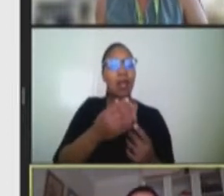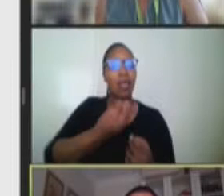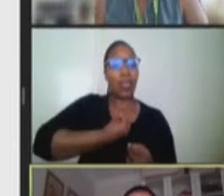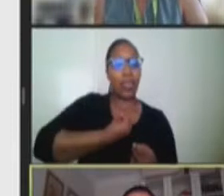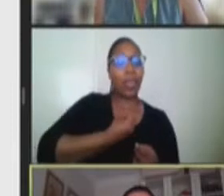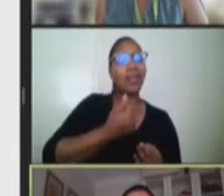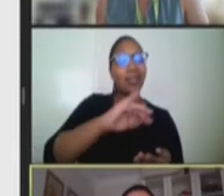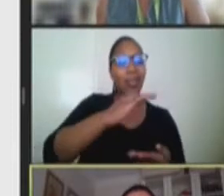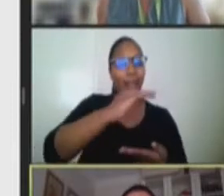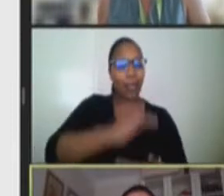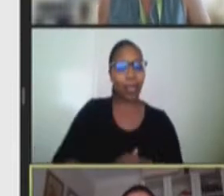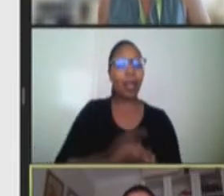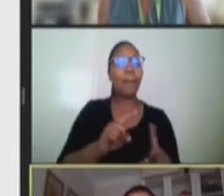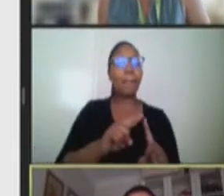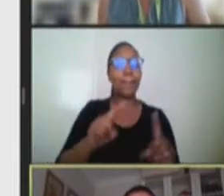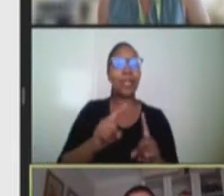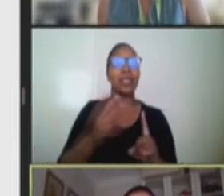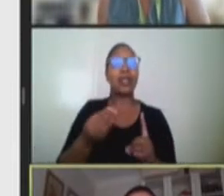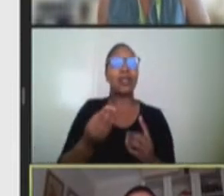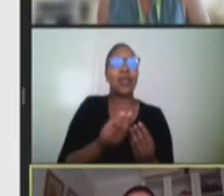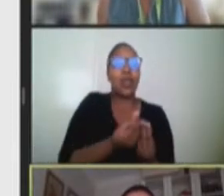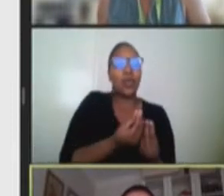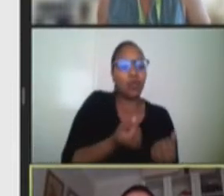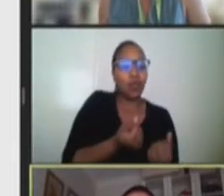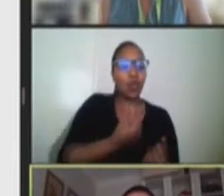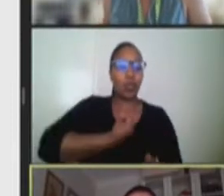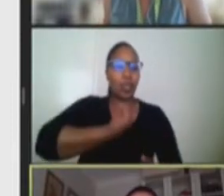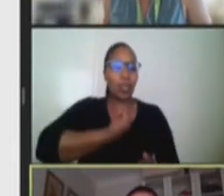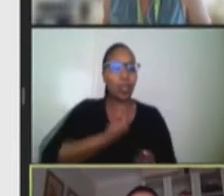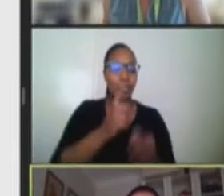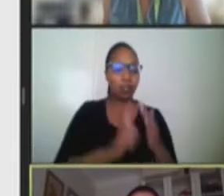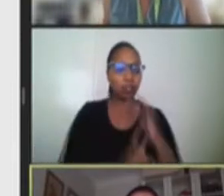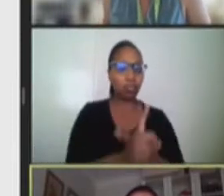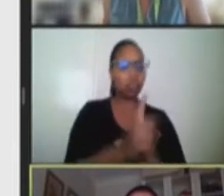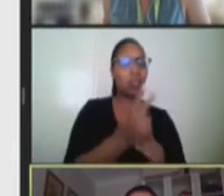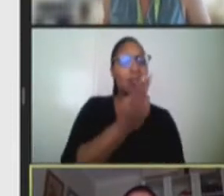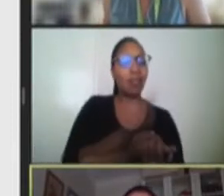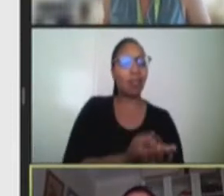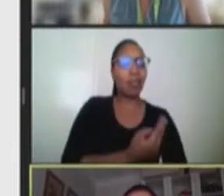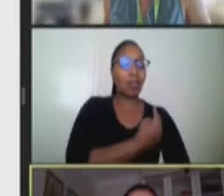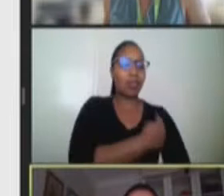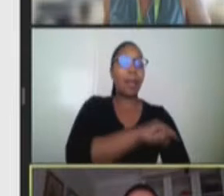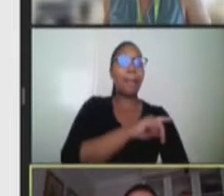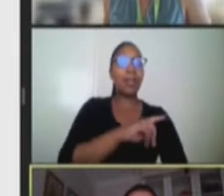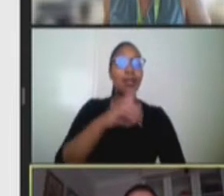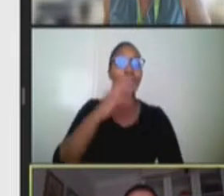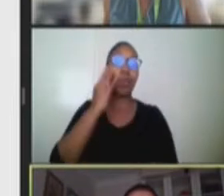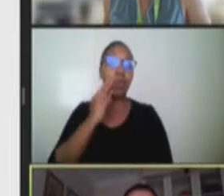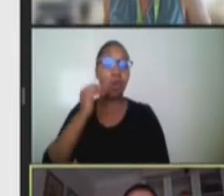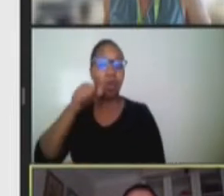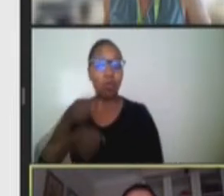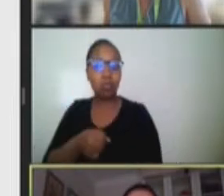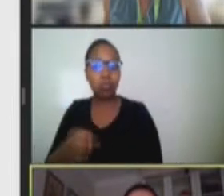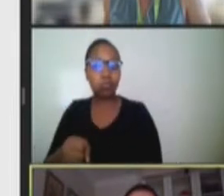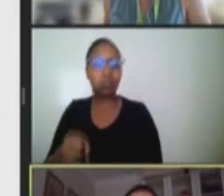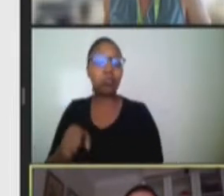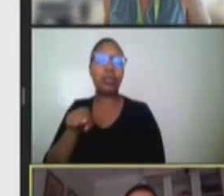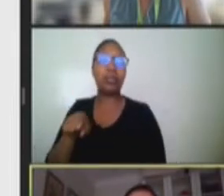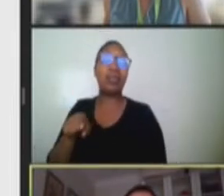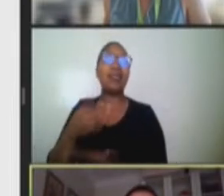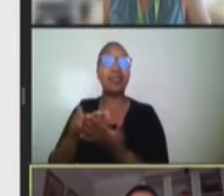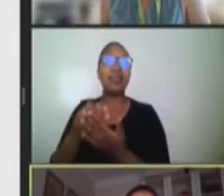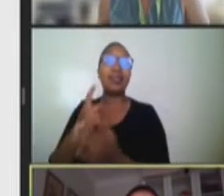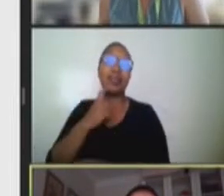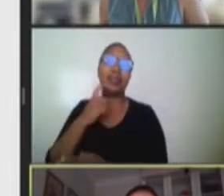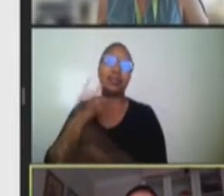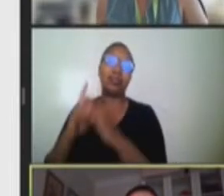being admitted. And of course, as we'd expect, higher proportions of older people are being admitted because they usually present with more severe disease and are at risk for